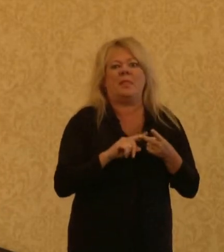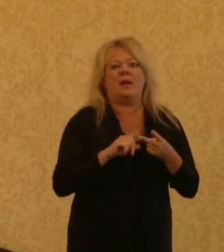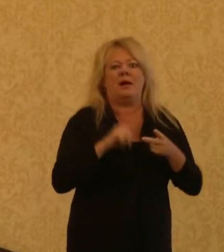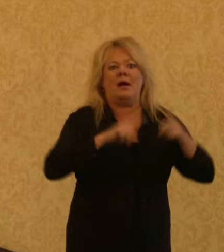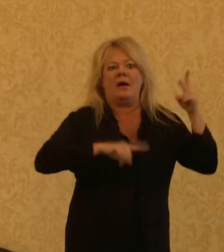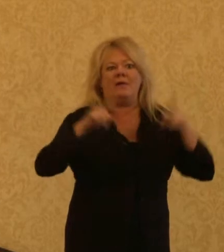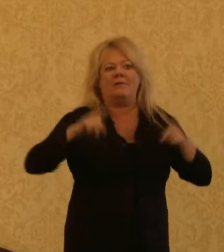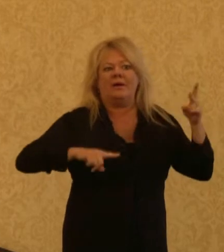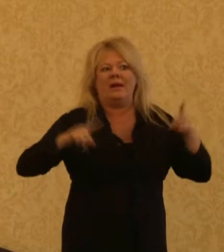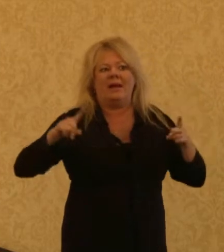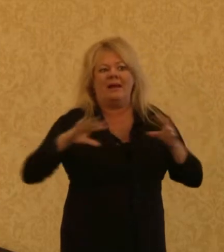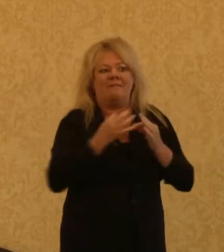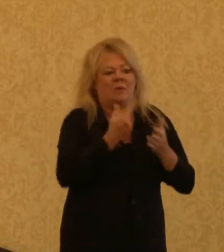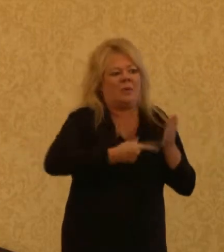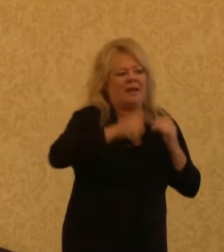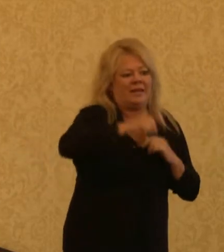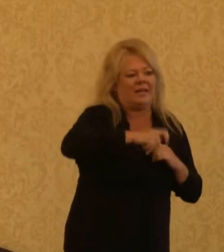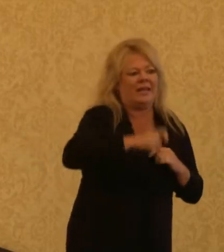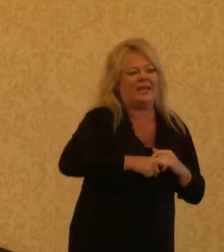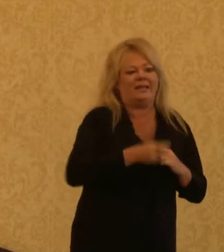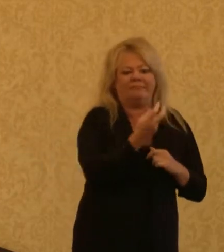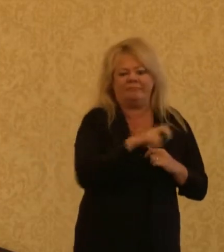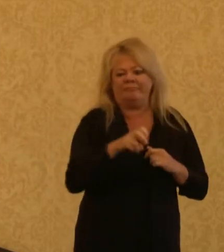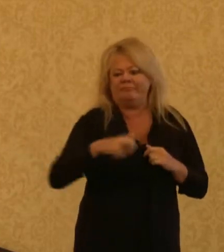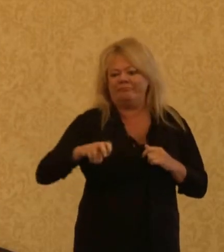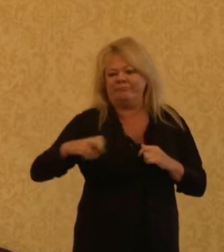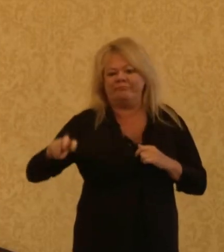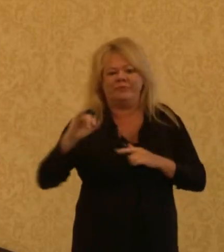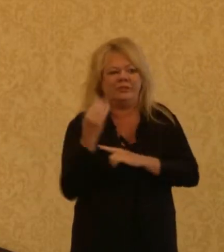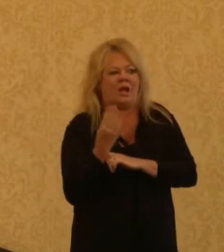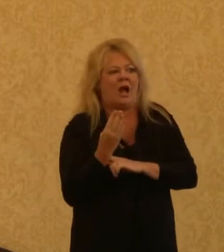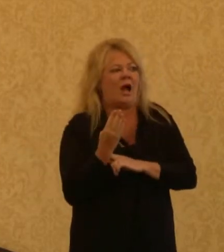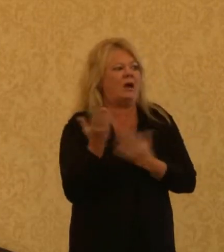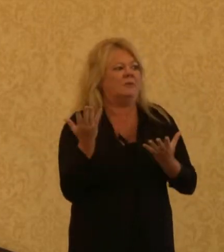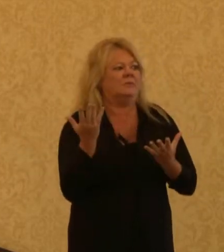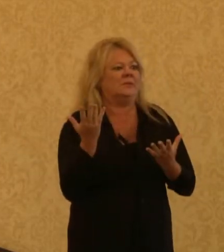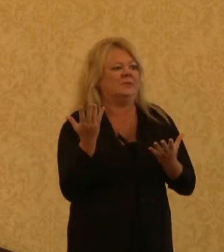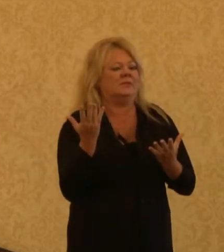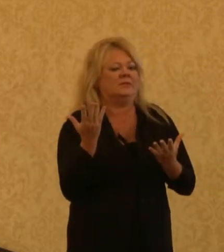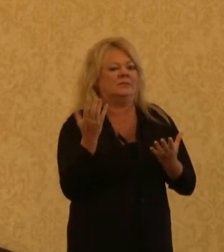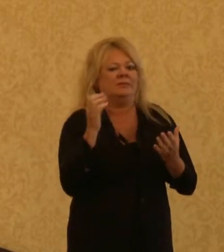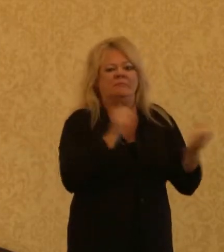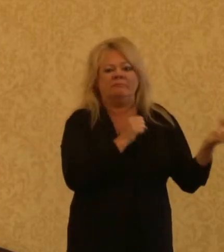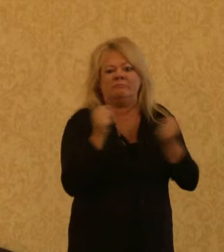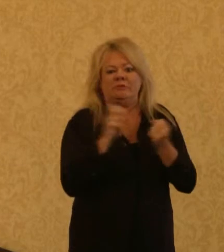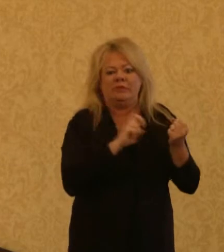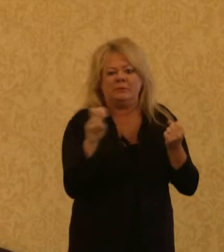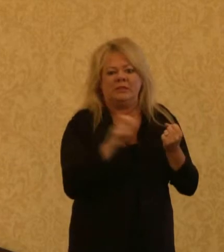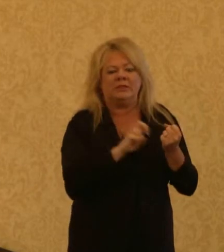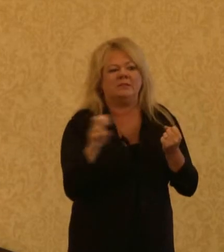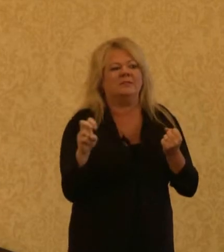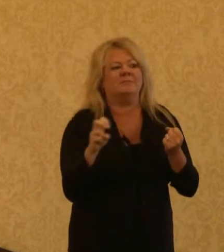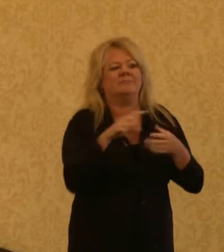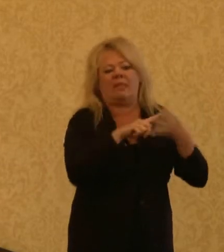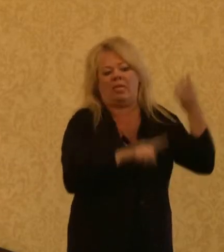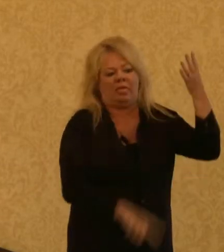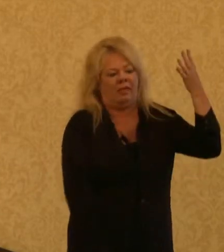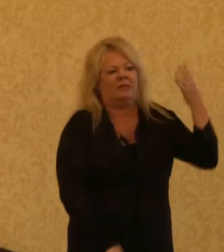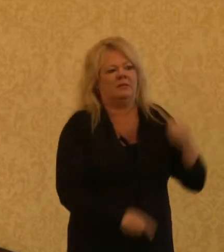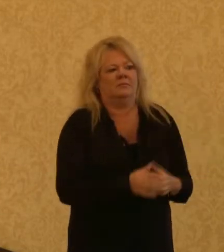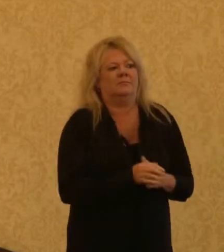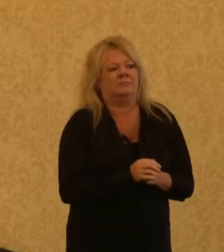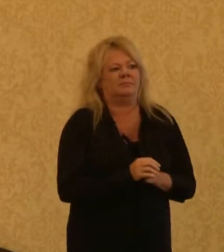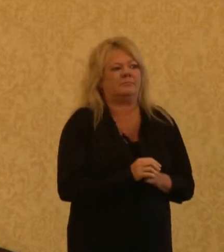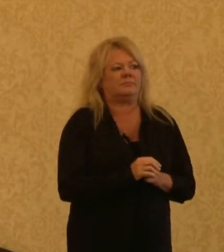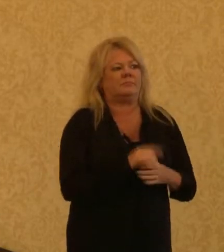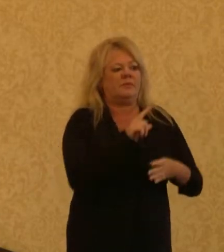varying family needs, change of jobs, mobility, etc. So these